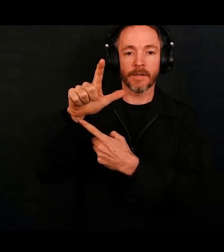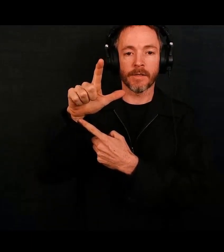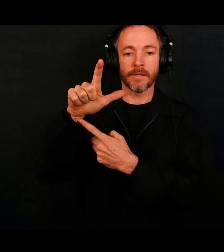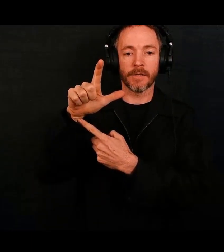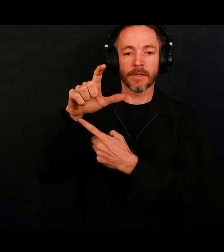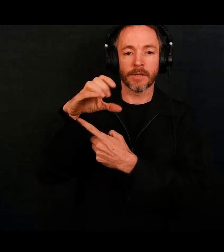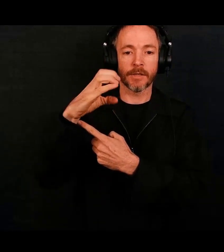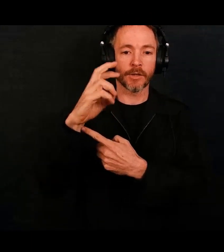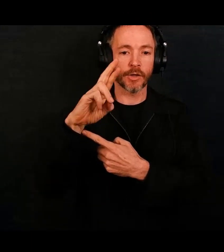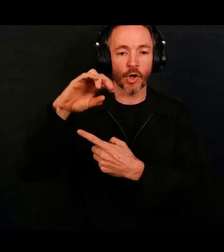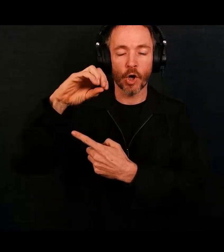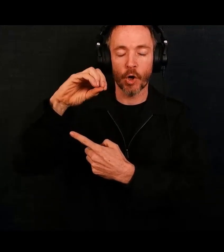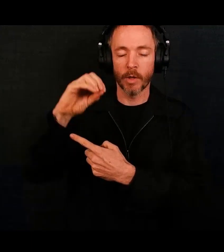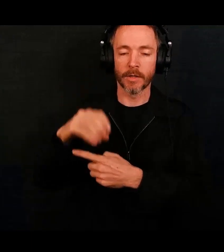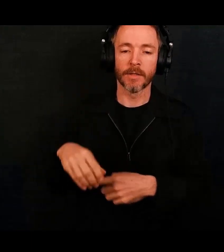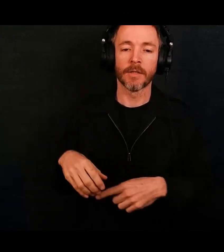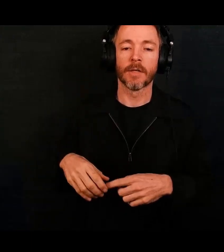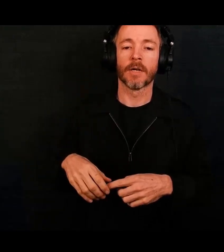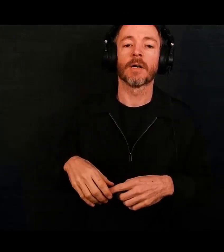Velcro.